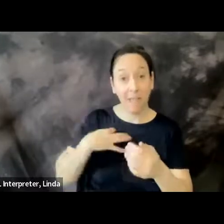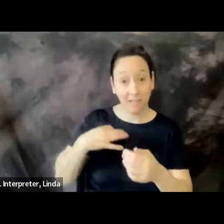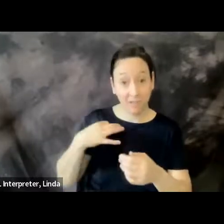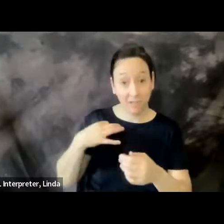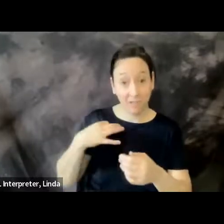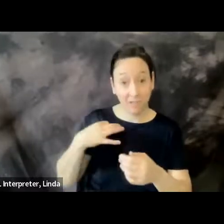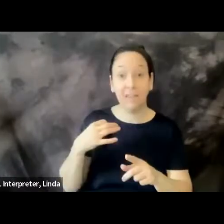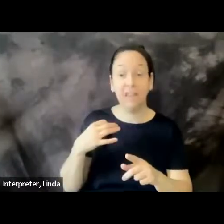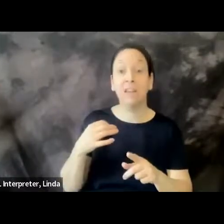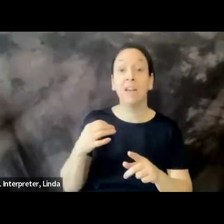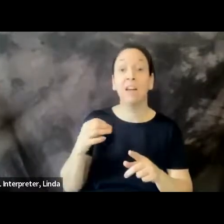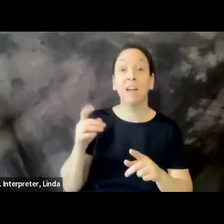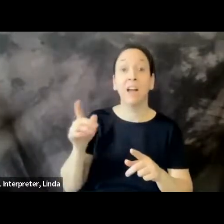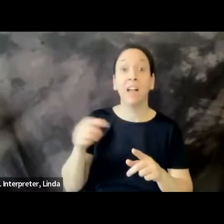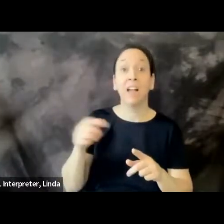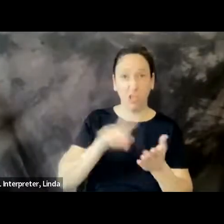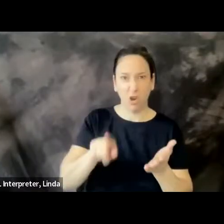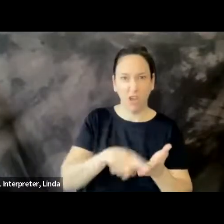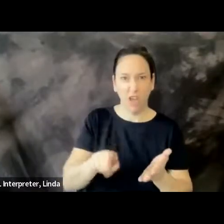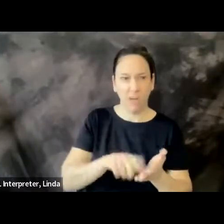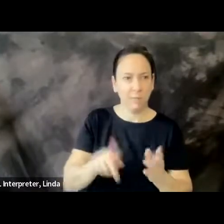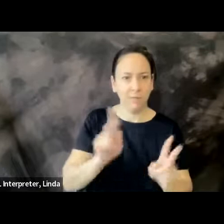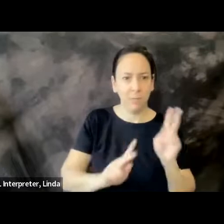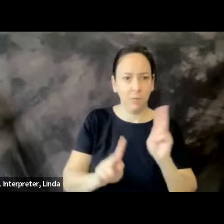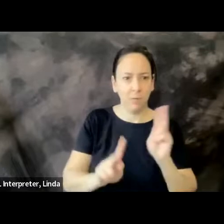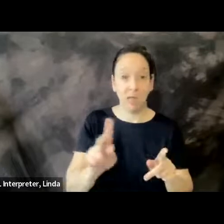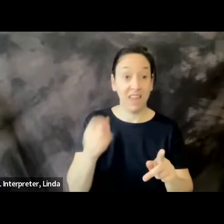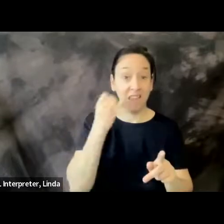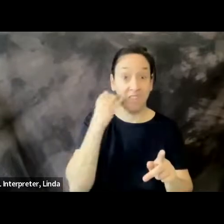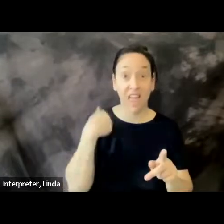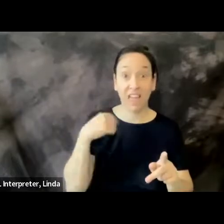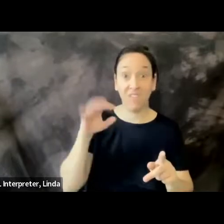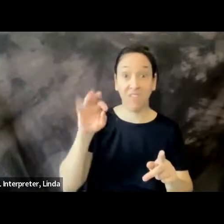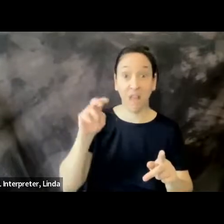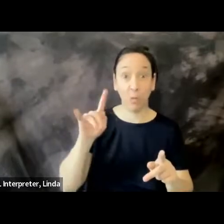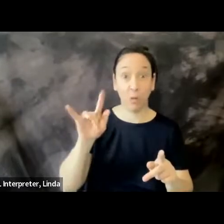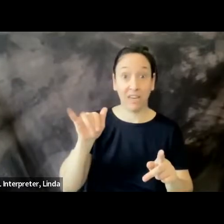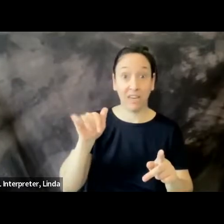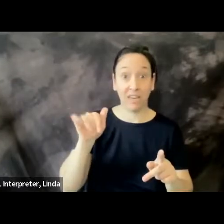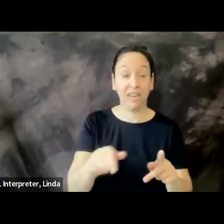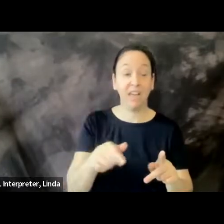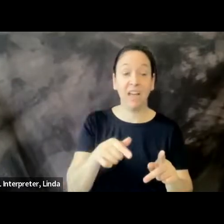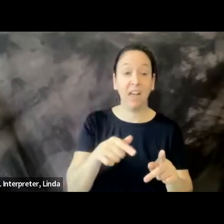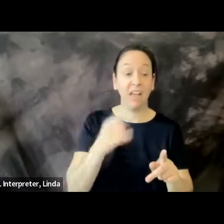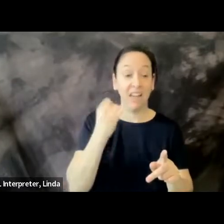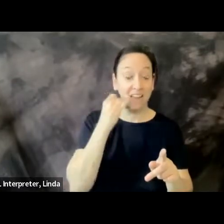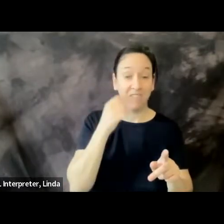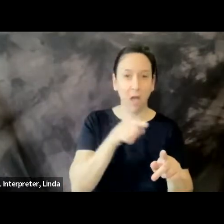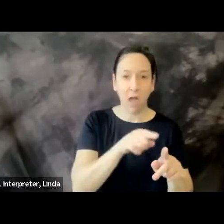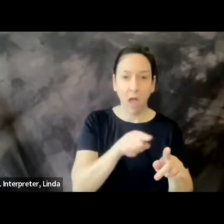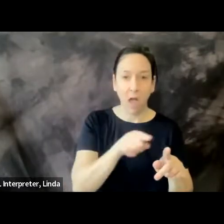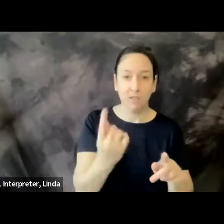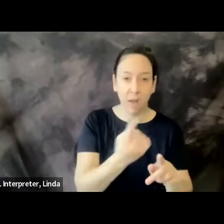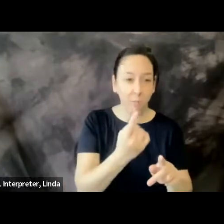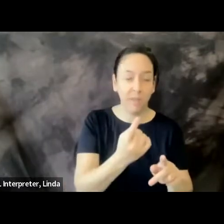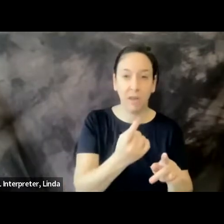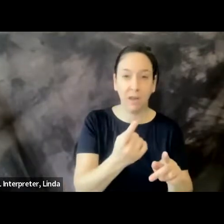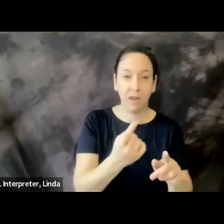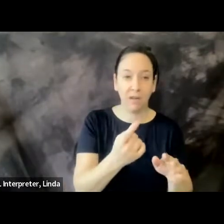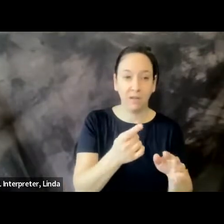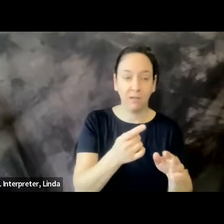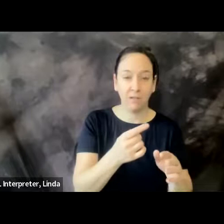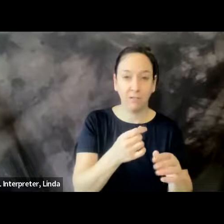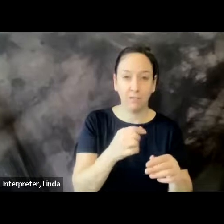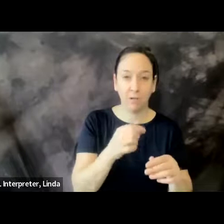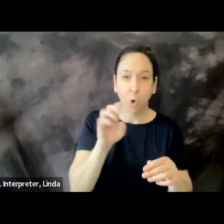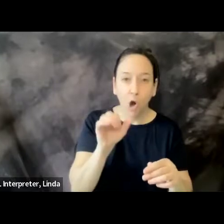up against a felony warrant database and denied people benefits if they found any kind of match in this felony warrant database. And there are a lot of